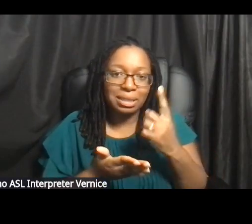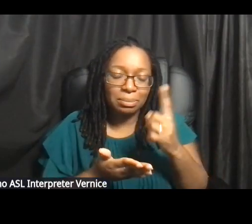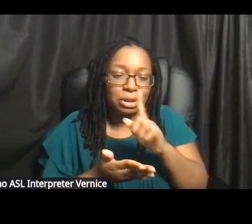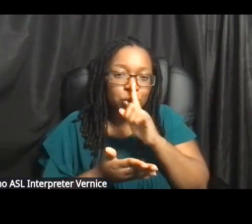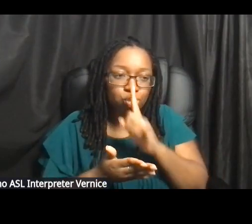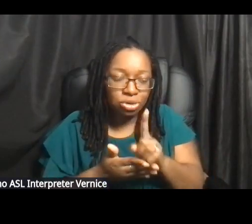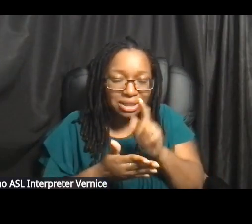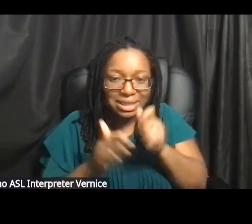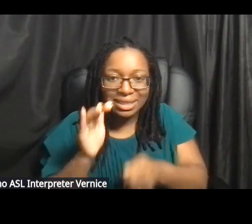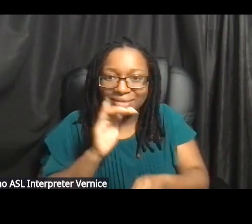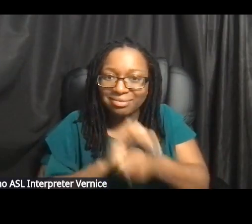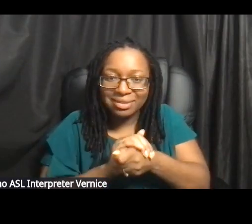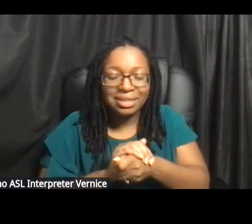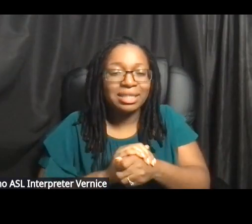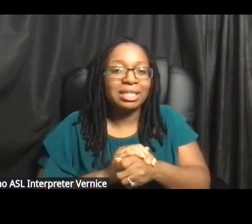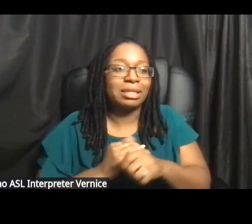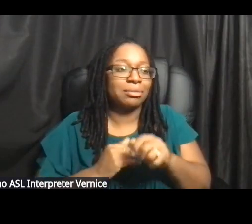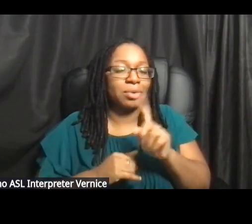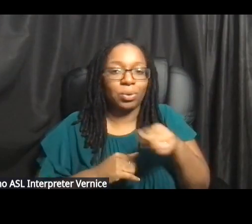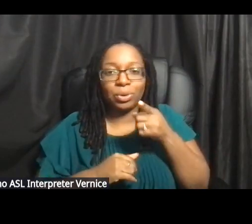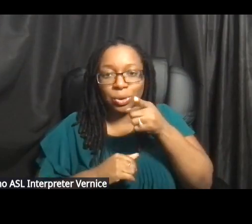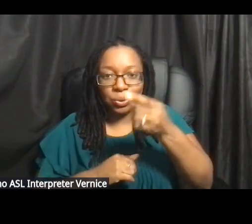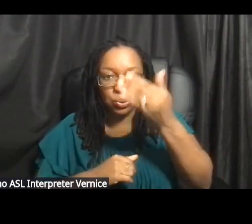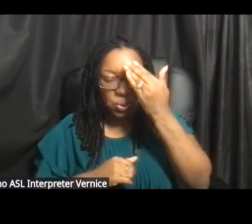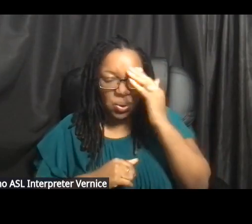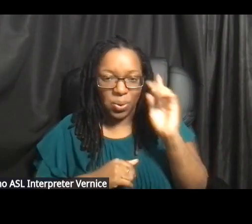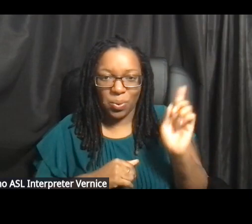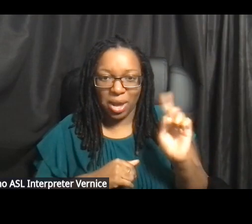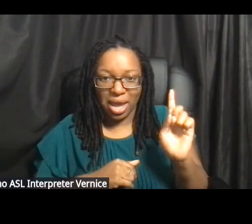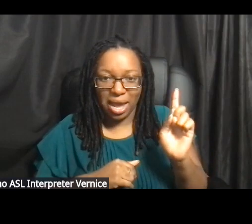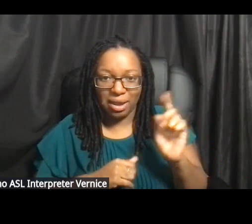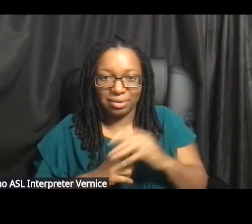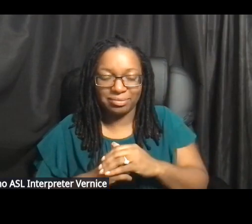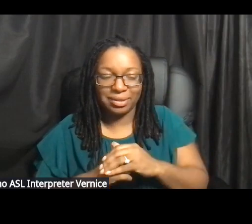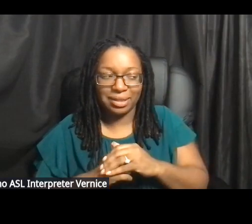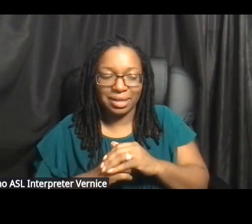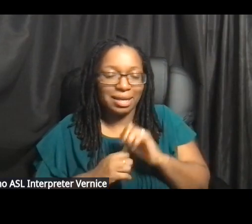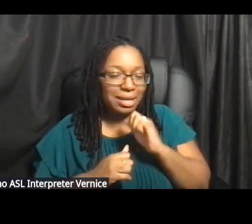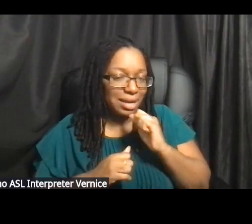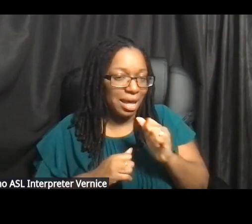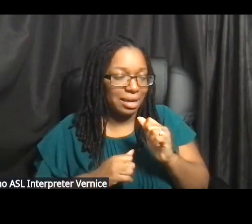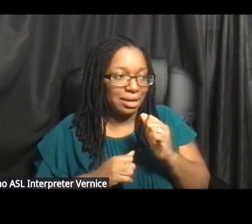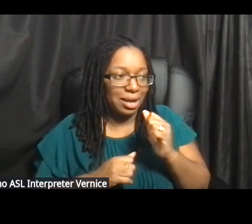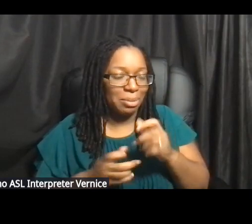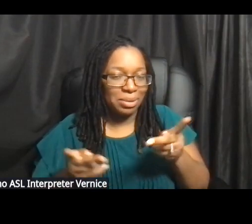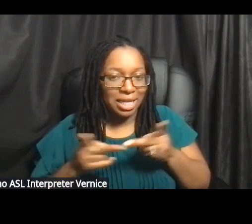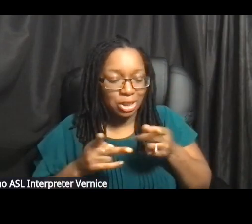discreet. Hide it somewhere only you know where it is, not somewhere you know where you'll forget.